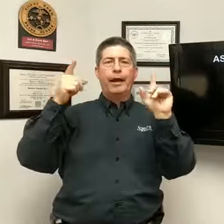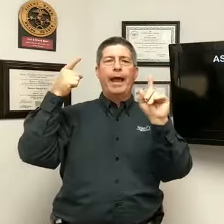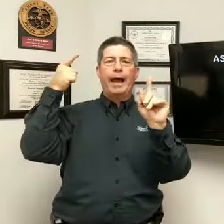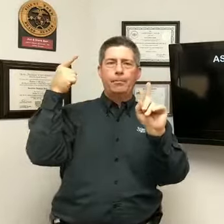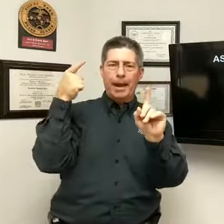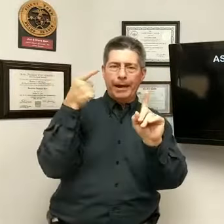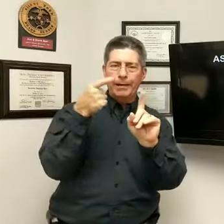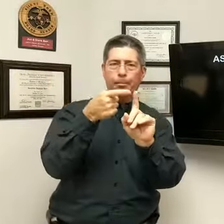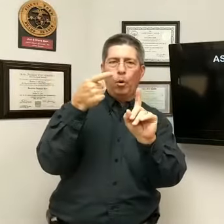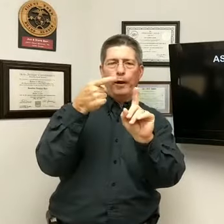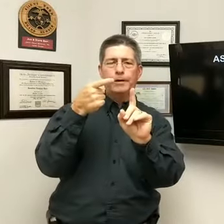and making the point.